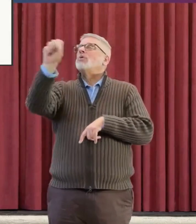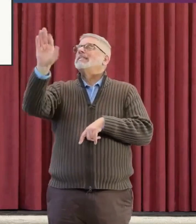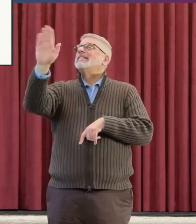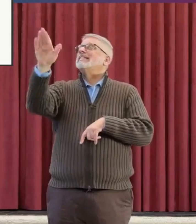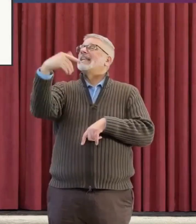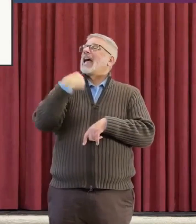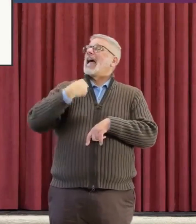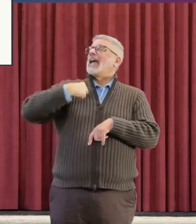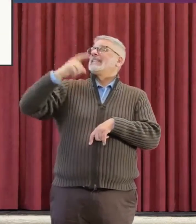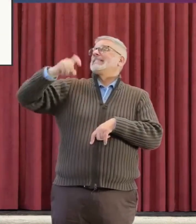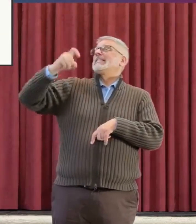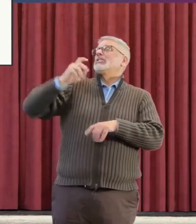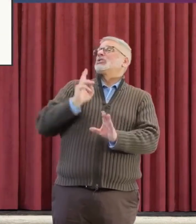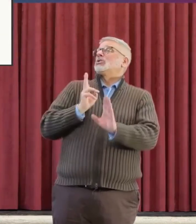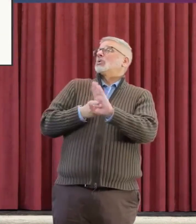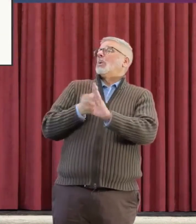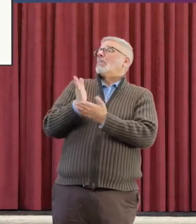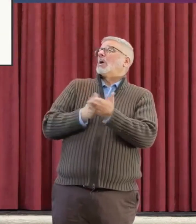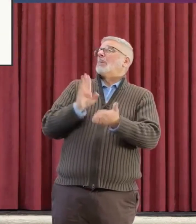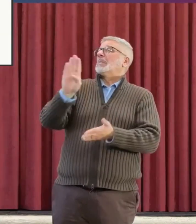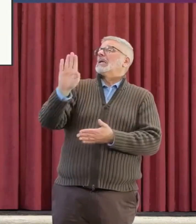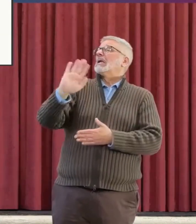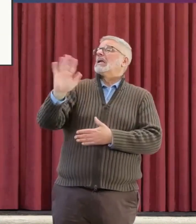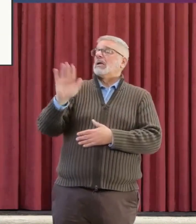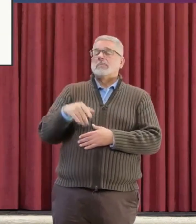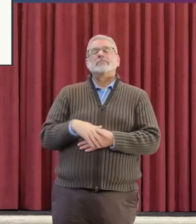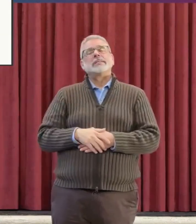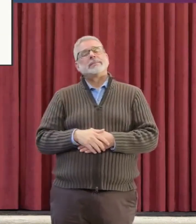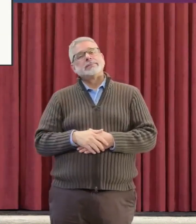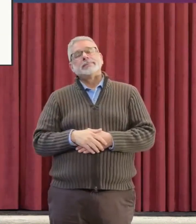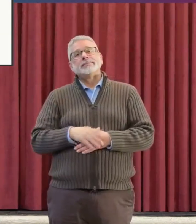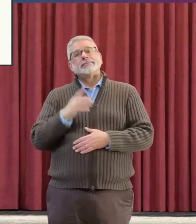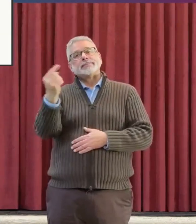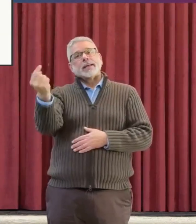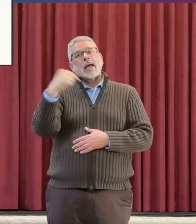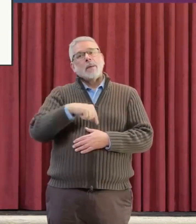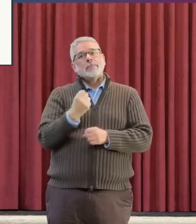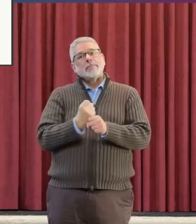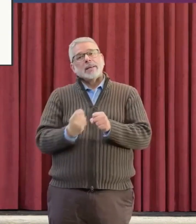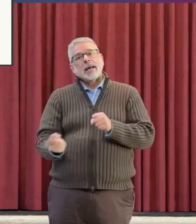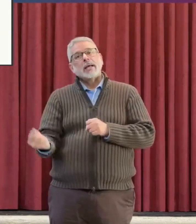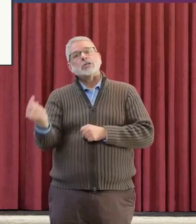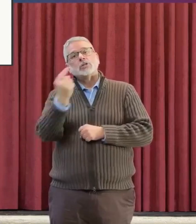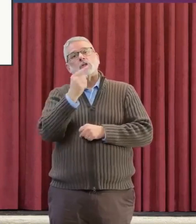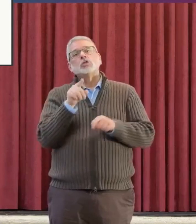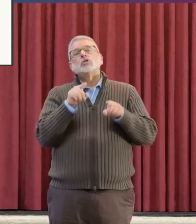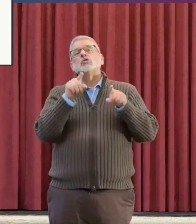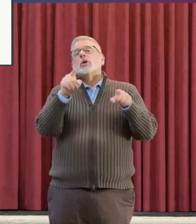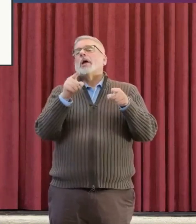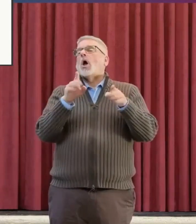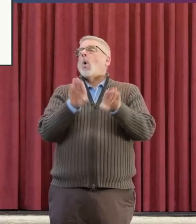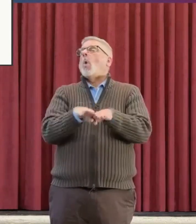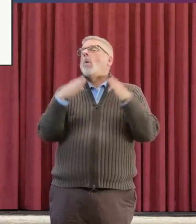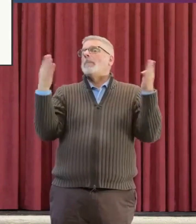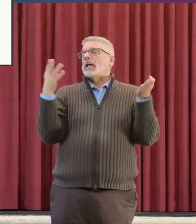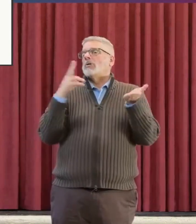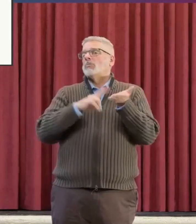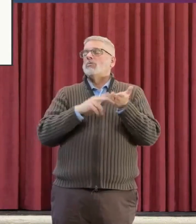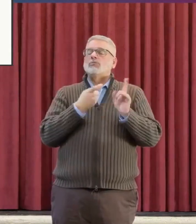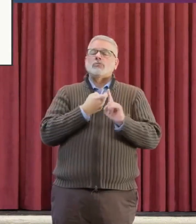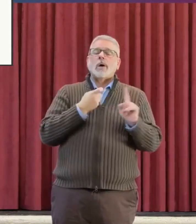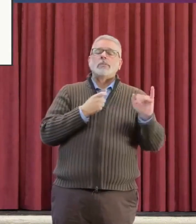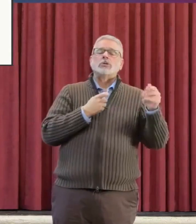and tell them, I want to join Part B. They say, oh, you need to come back next year during the general enrollment period